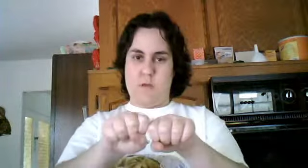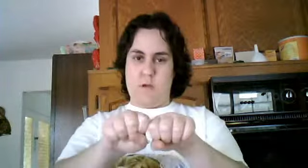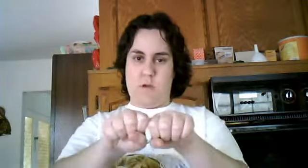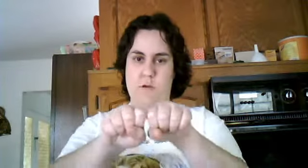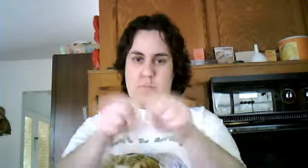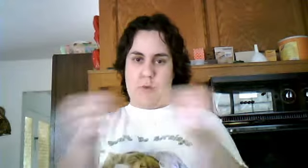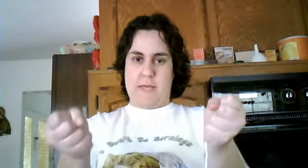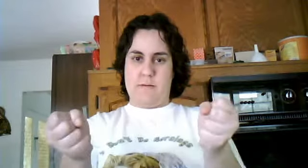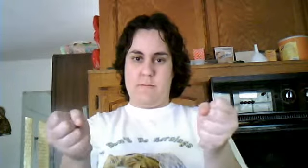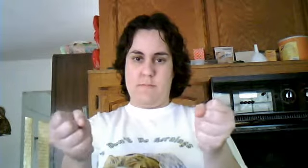Break.